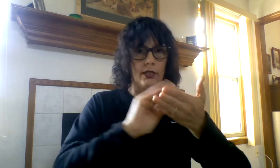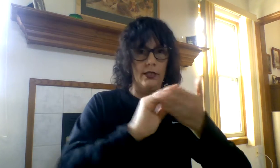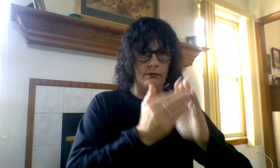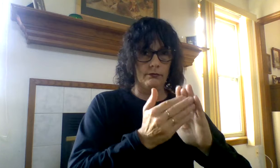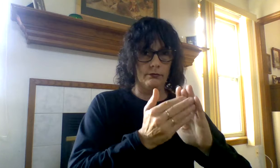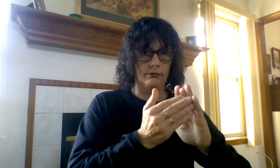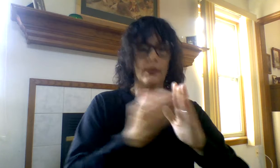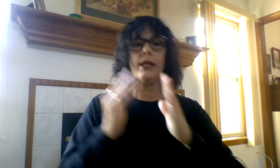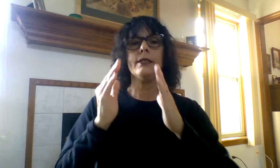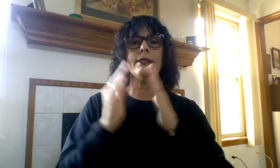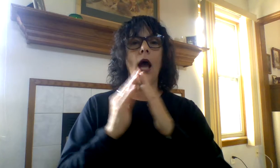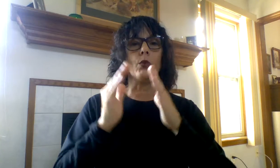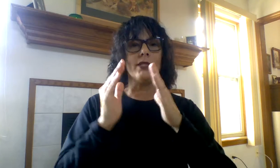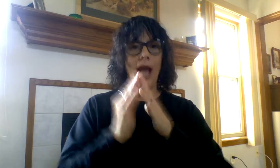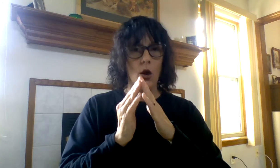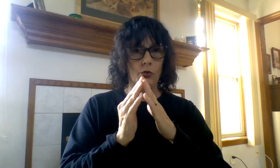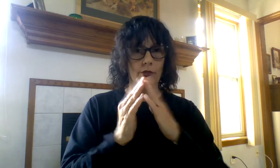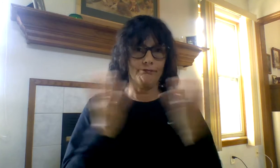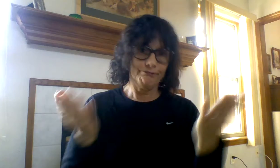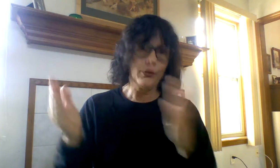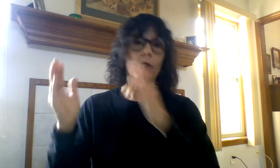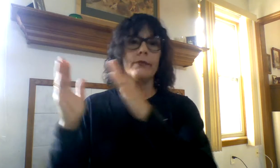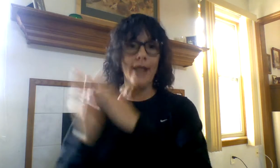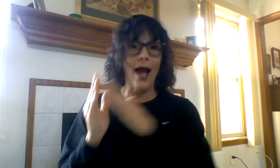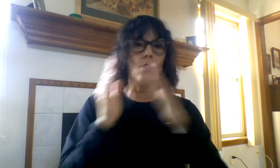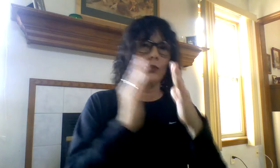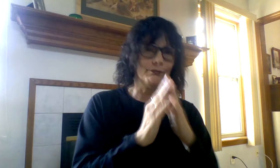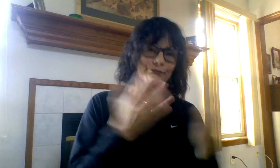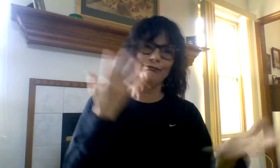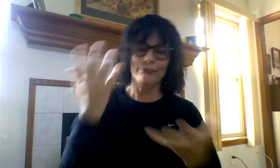Community. Downtown. Town.